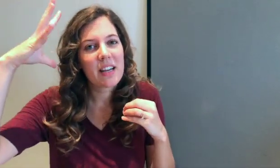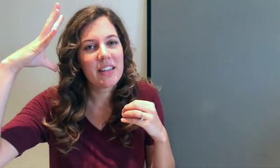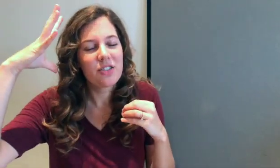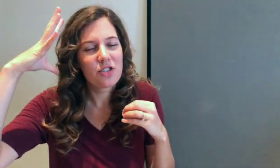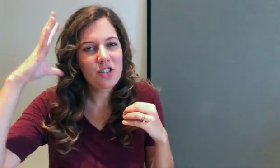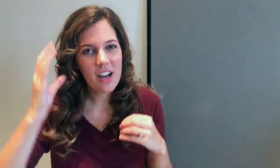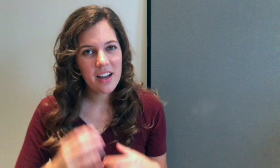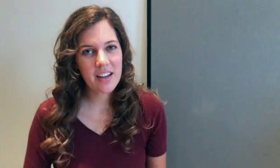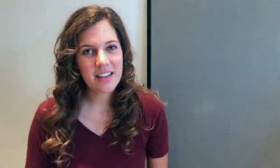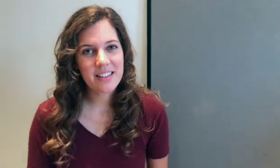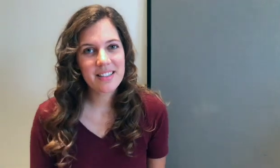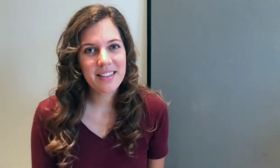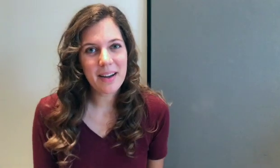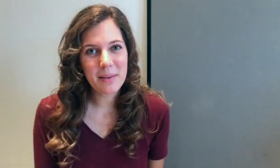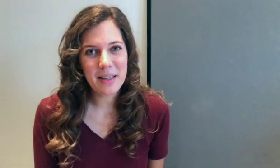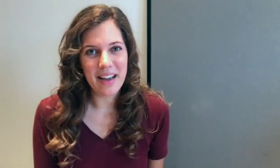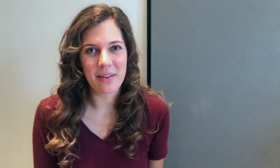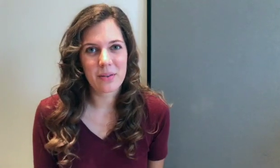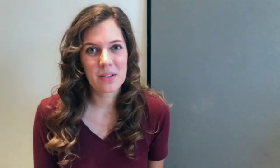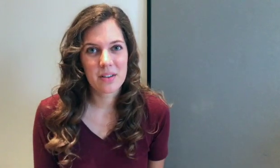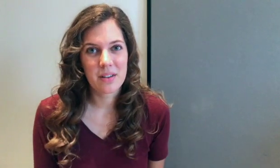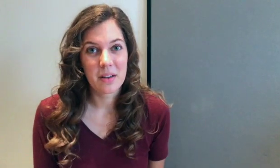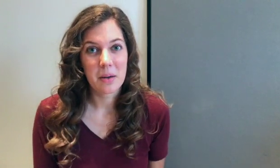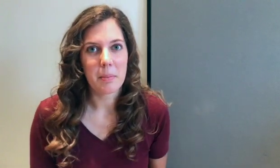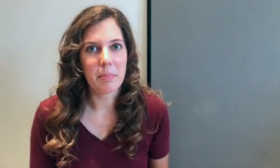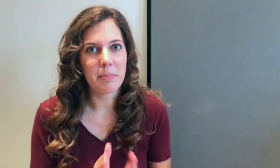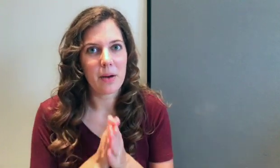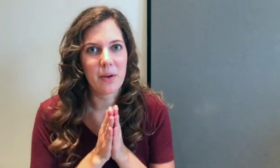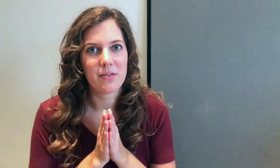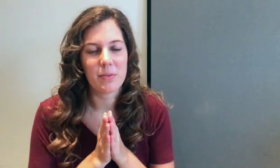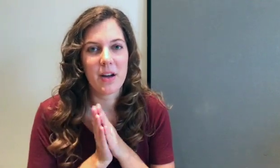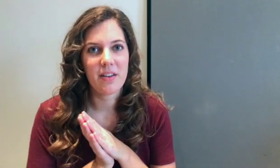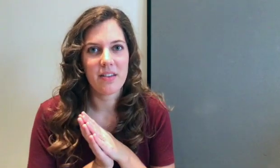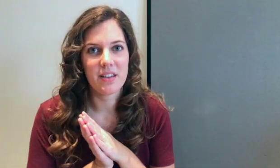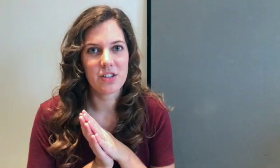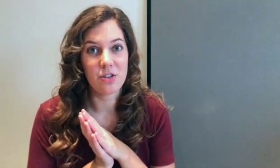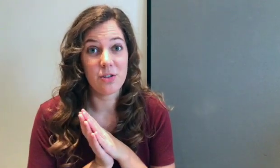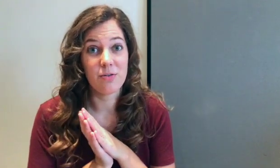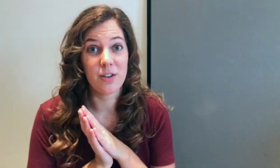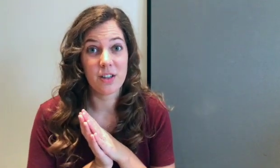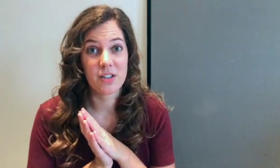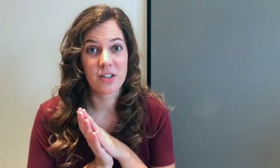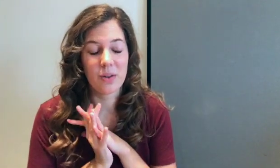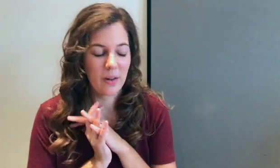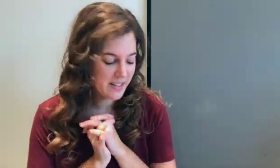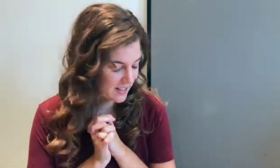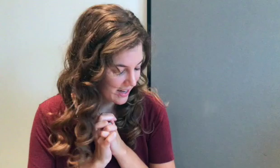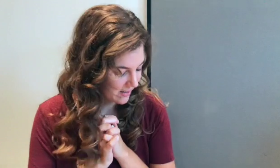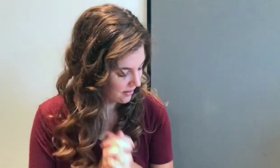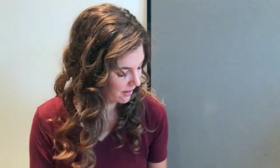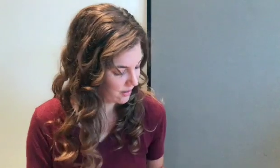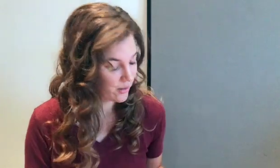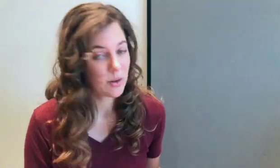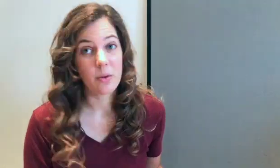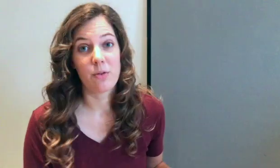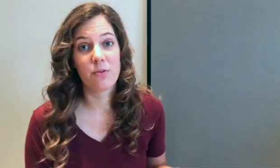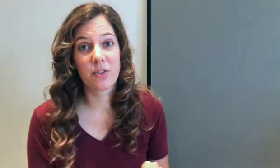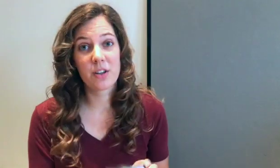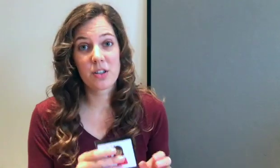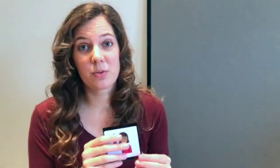is just coming out. But we have some other things to do first, so let's take a look. First, we're